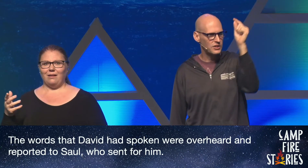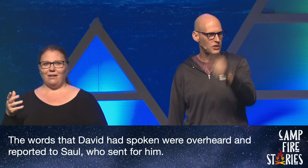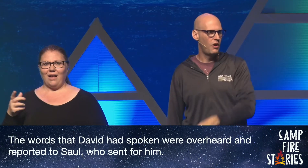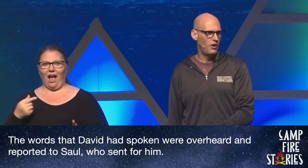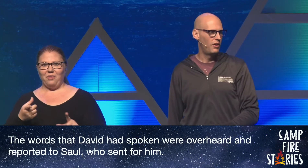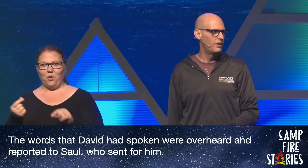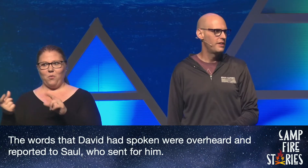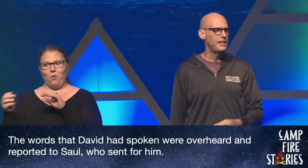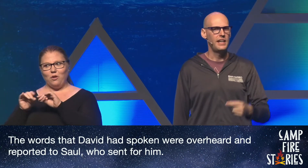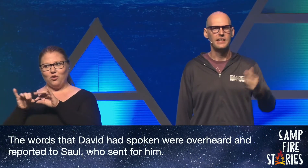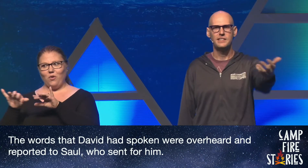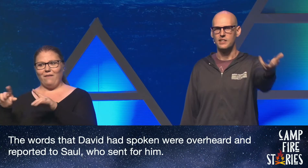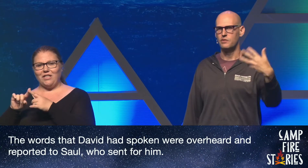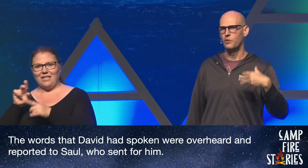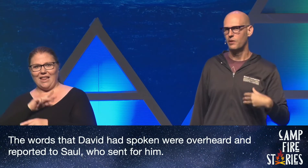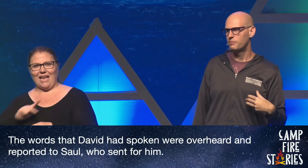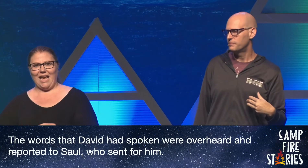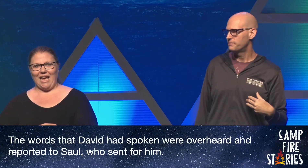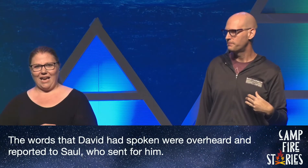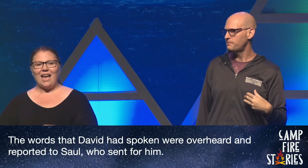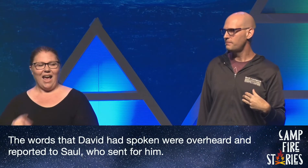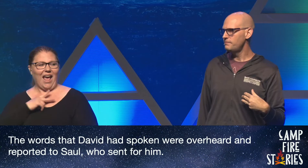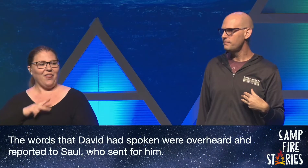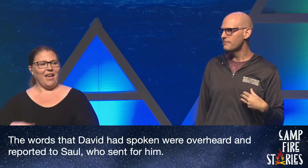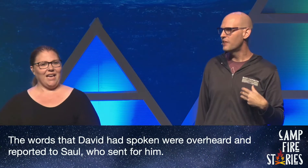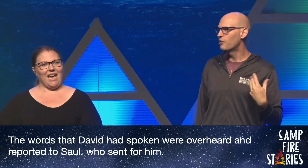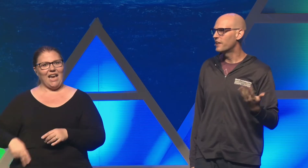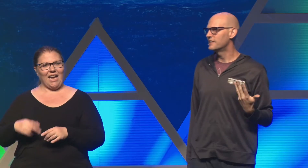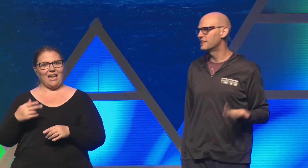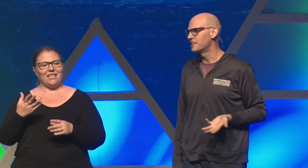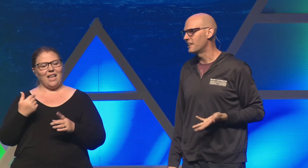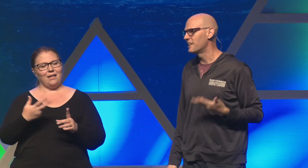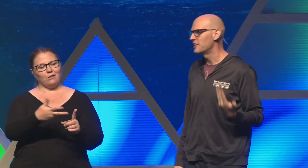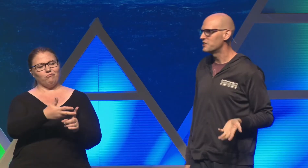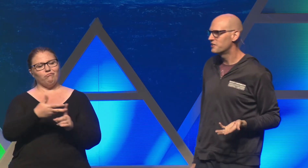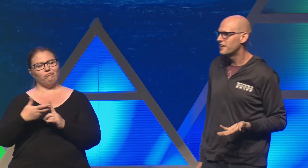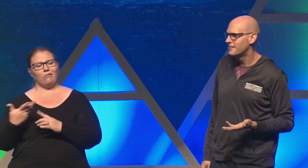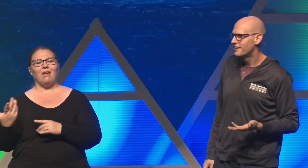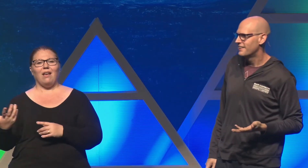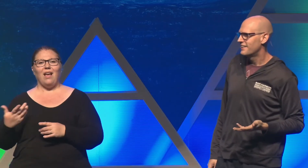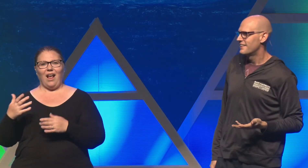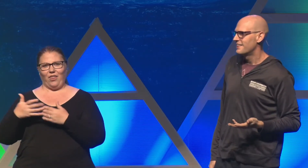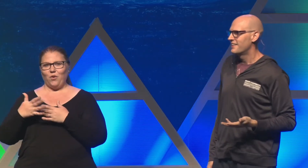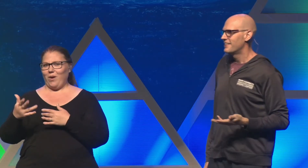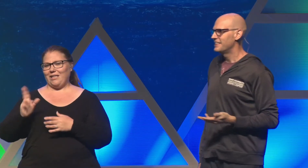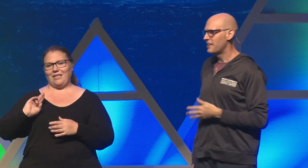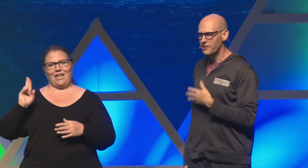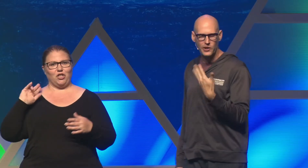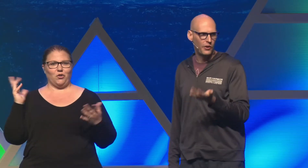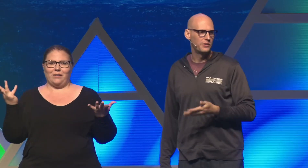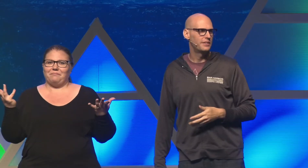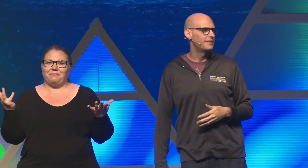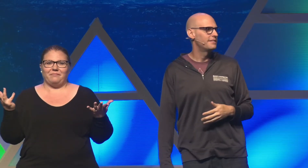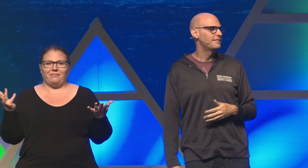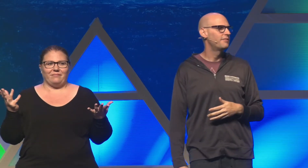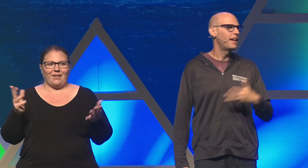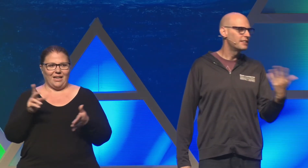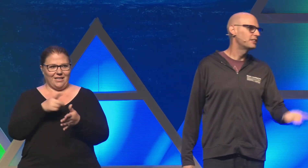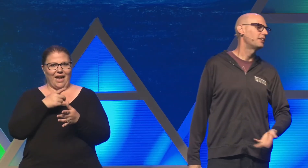king, Saul, and he sends for him. And the rest, as they say, is history. David goes